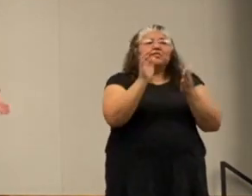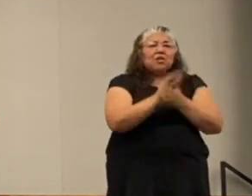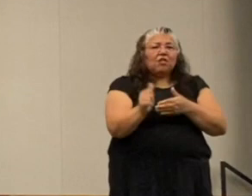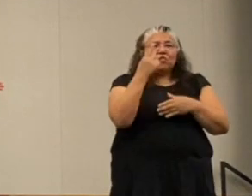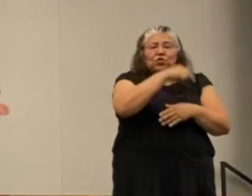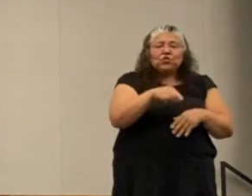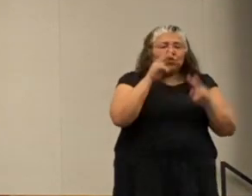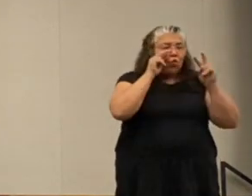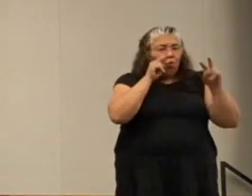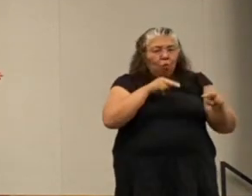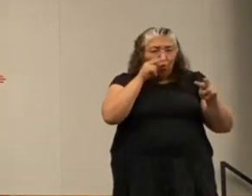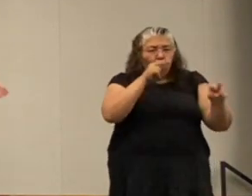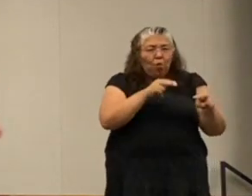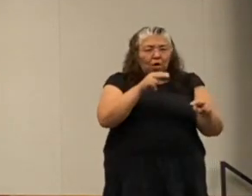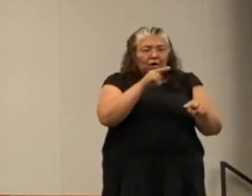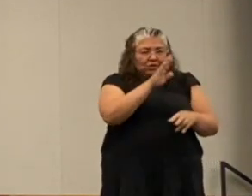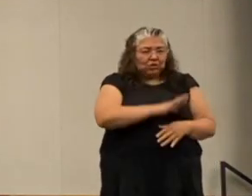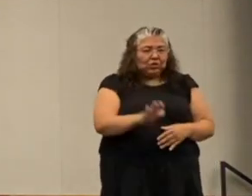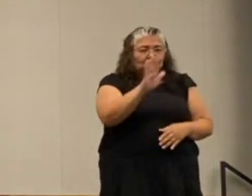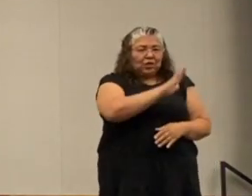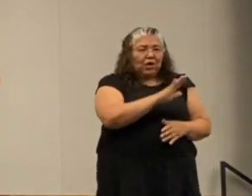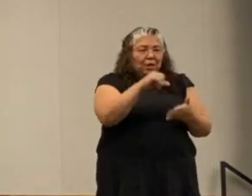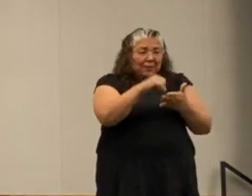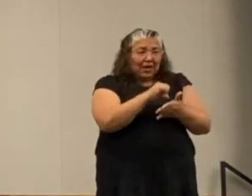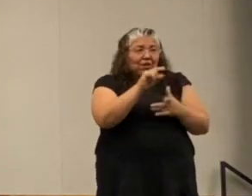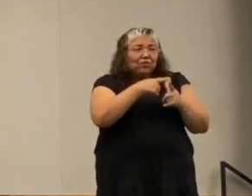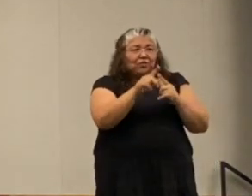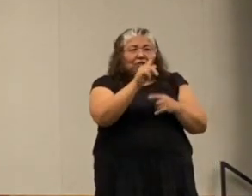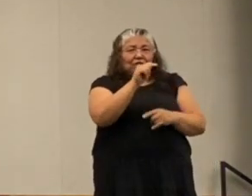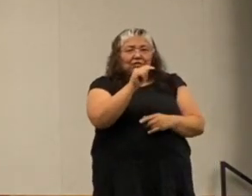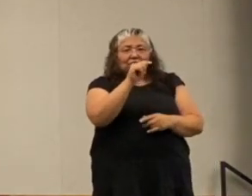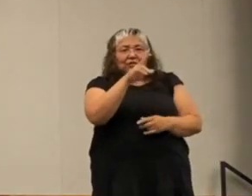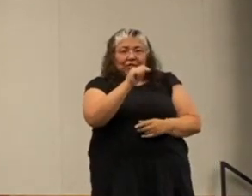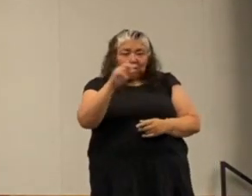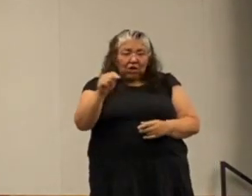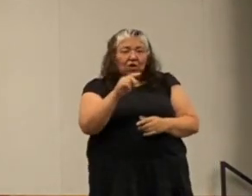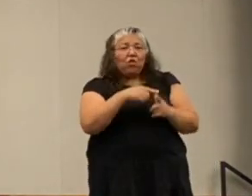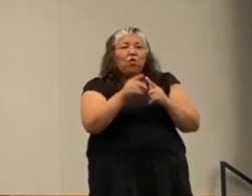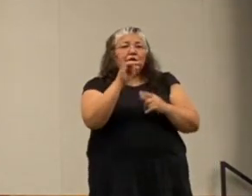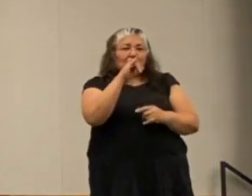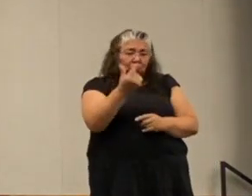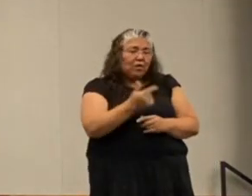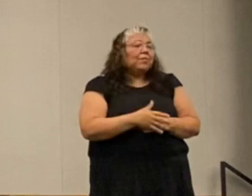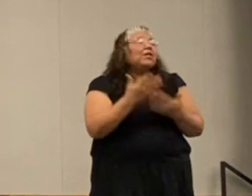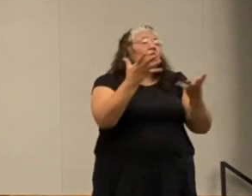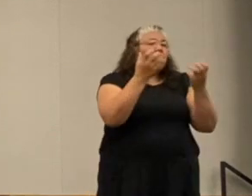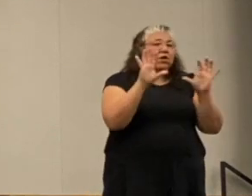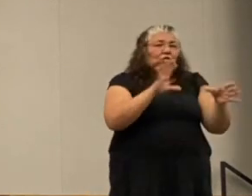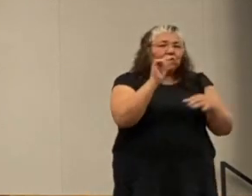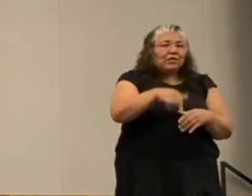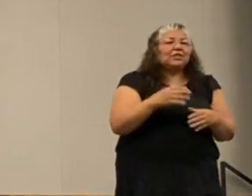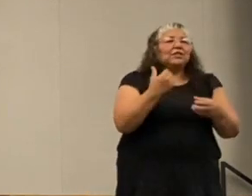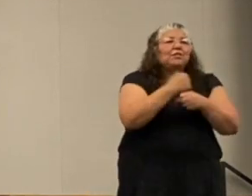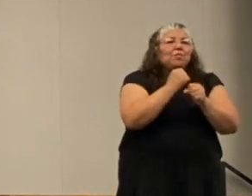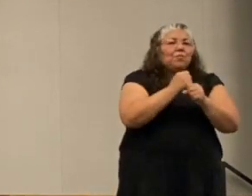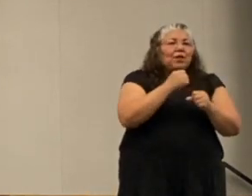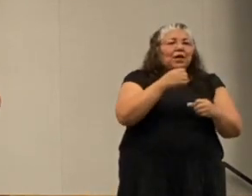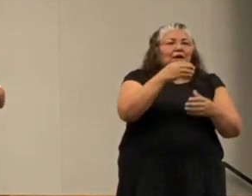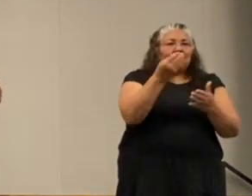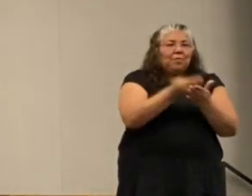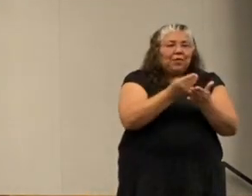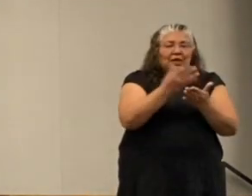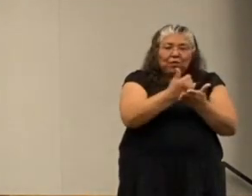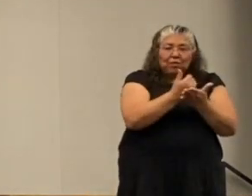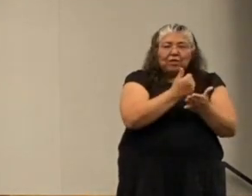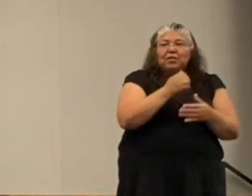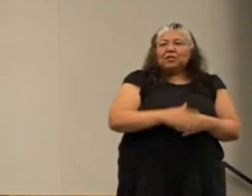to watch their page or their TikTok or their Instagram. They want you to do this so they can make some money. Why don't you just